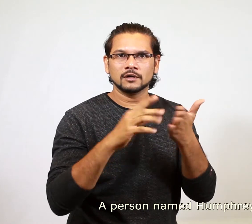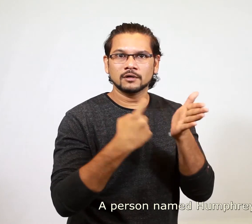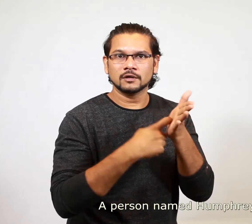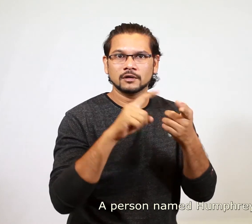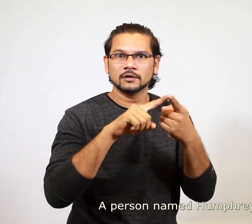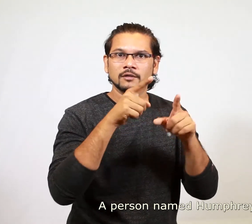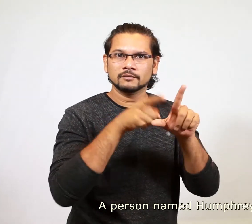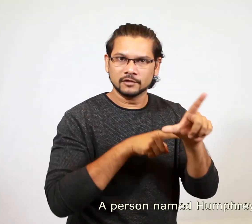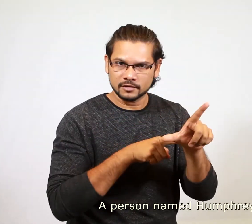Davy